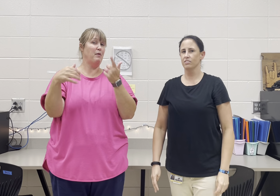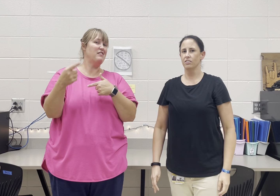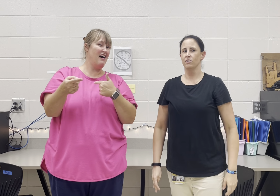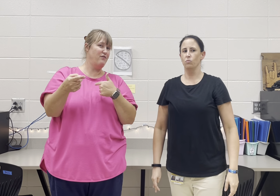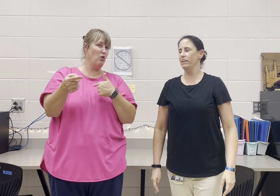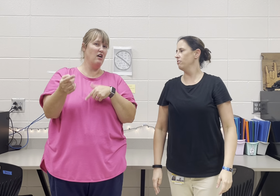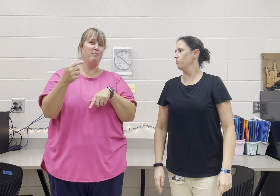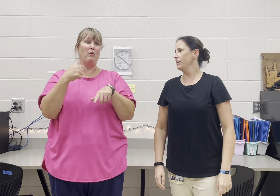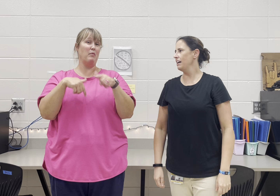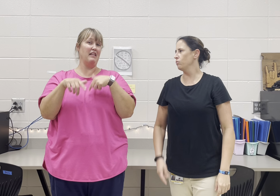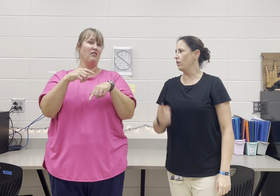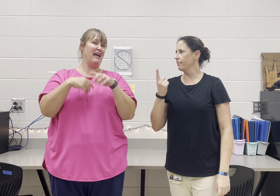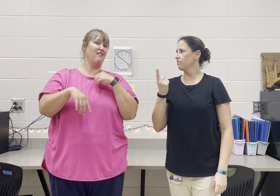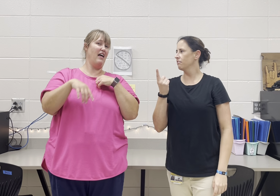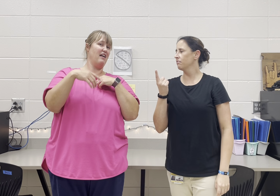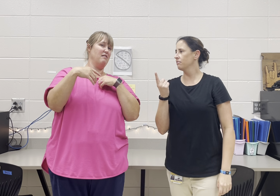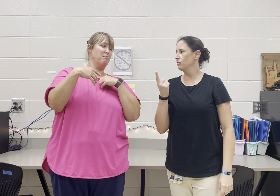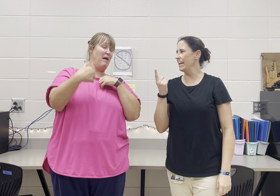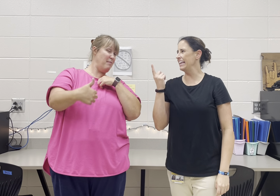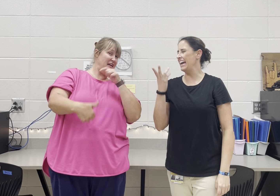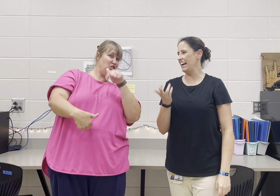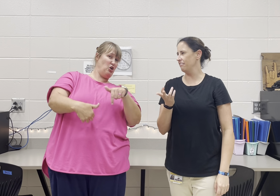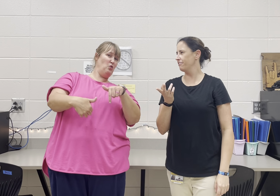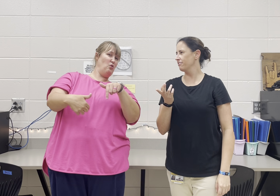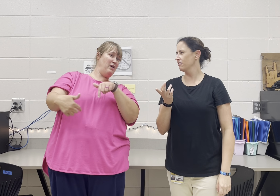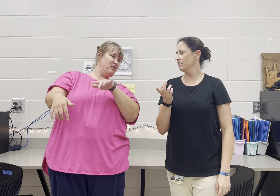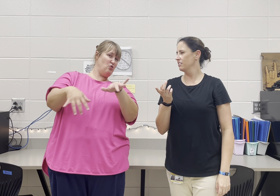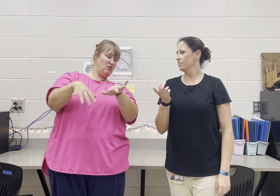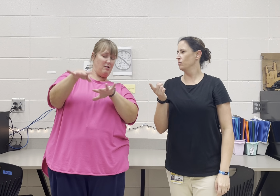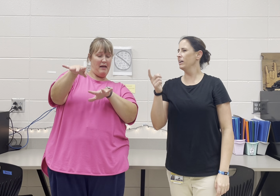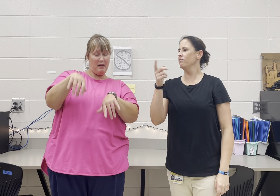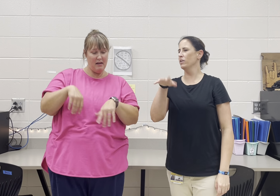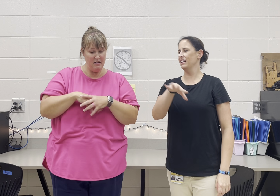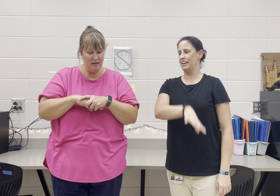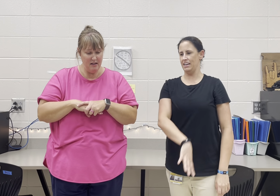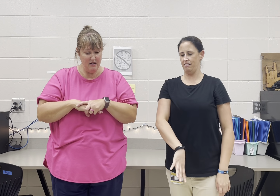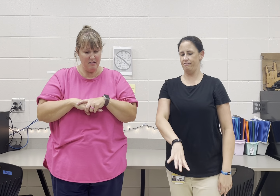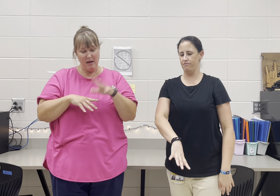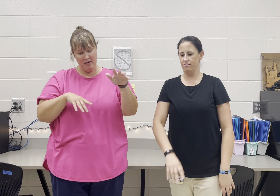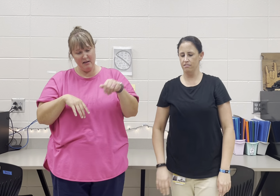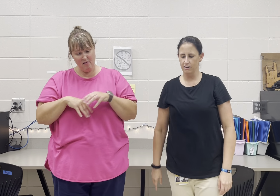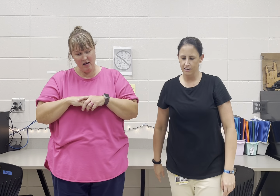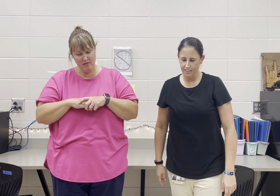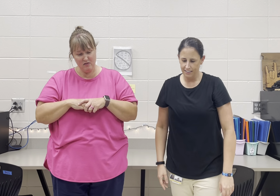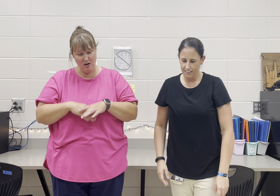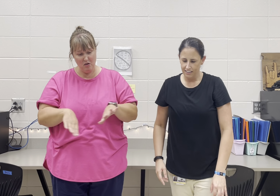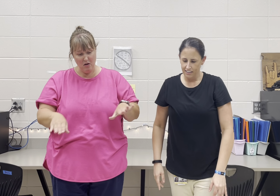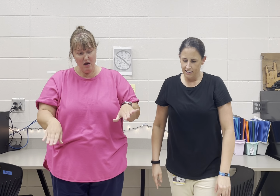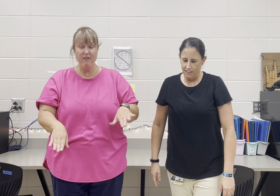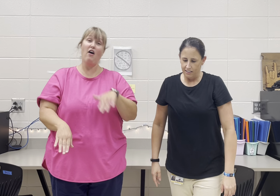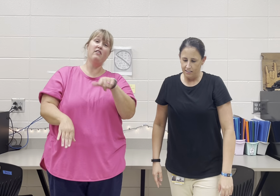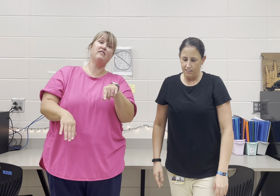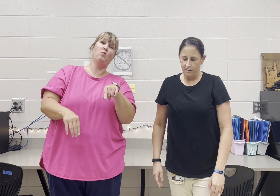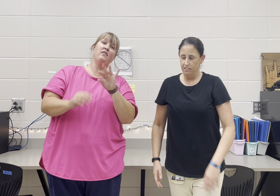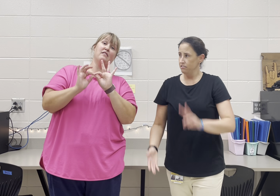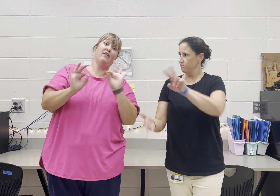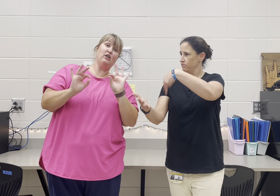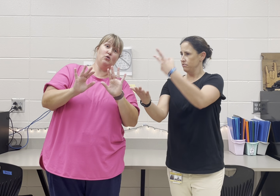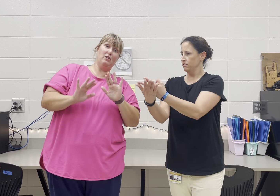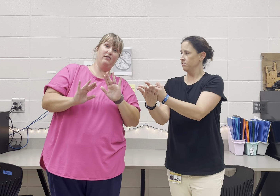to have We more don't- of, but we we have really only one. have like And maybe a half. 2 in Georgia, We maybe. have 1.5. Maybe, yeah. So fall is the one that's very short-lived in